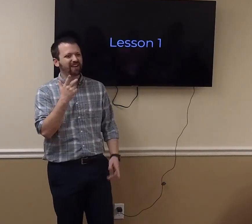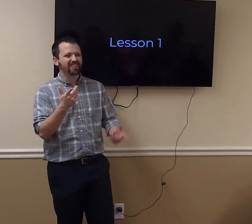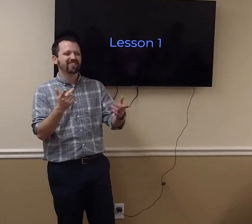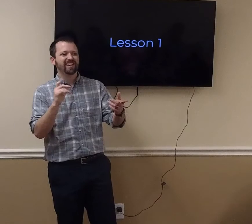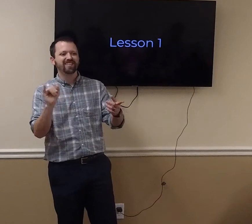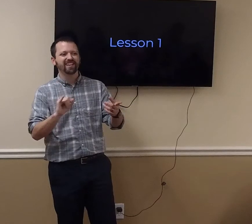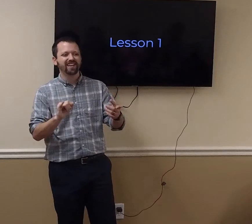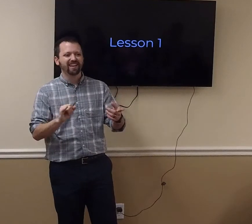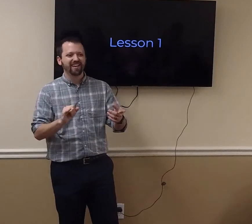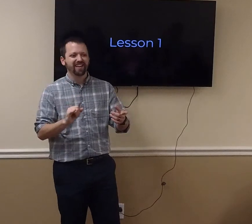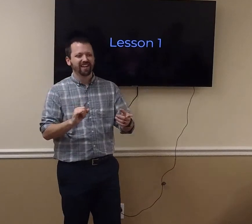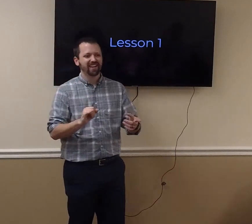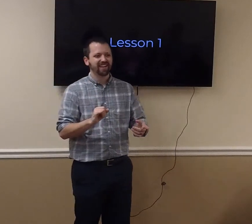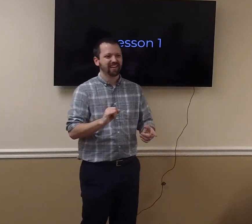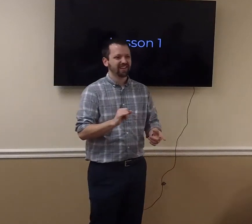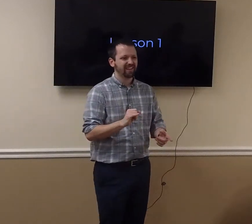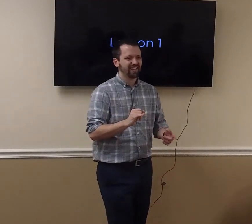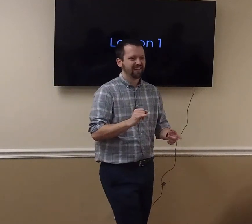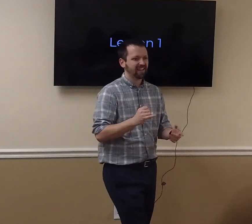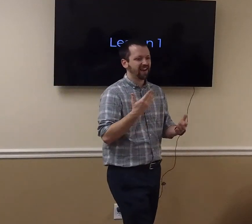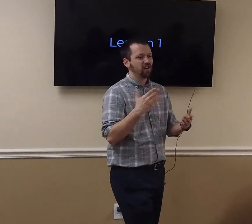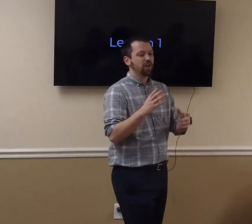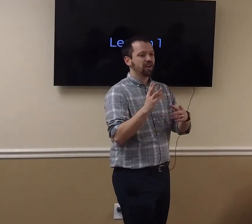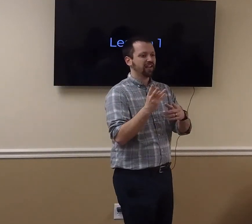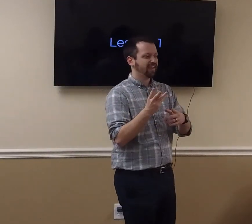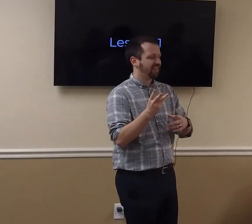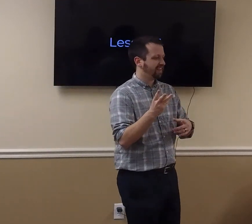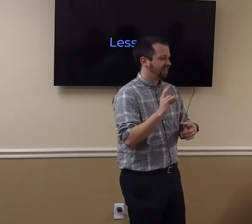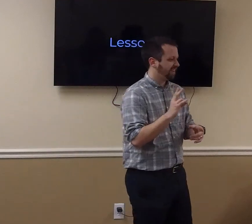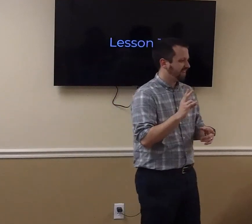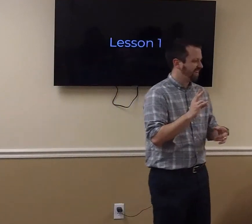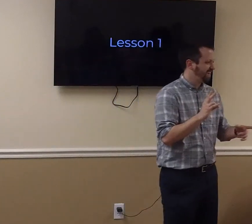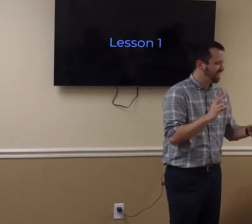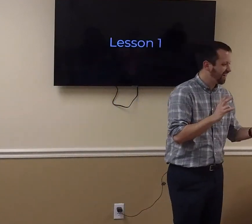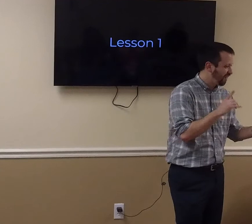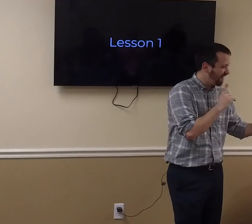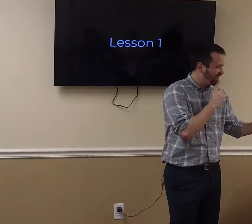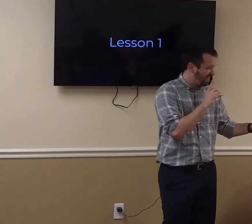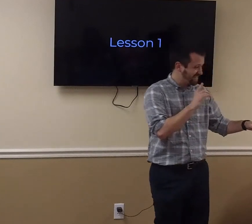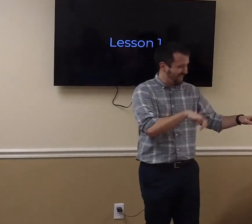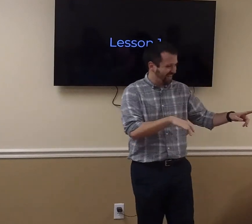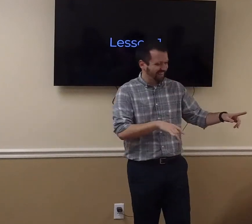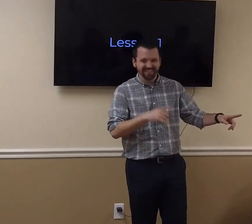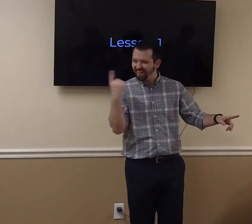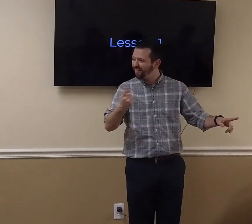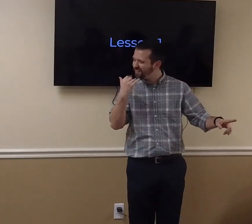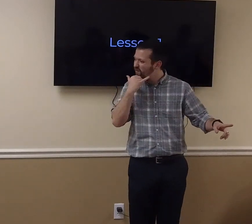So see, I'm trying to figure out why those numbers That's like the to one twist. thing I always get marked wrong on my test. Must in be the college. age. oh really? What? I would That? always get those Always wrong. got wrong